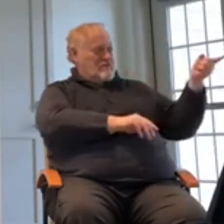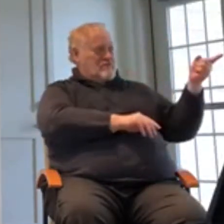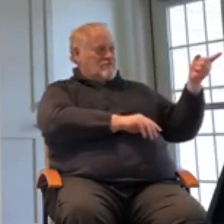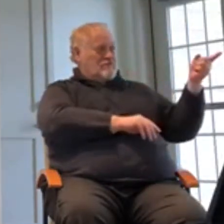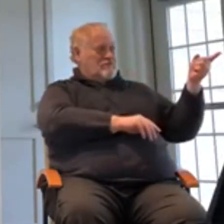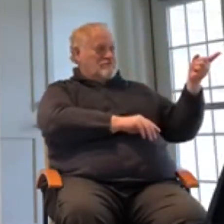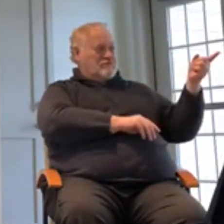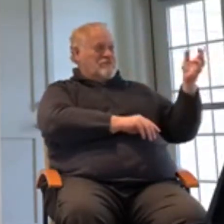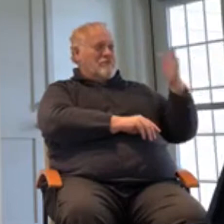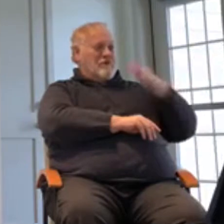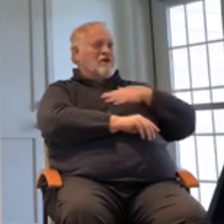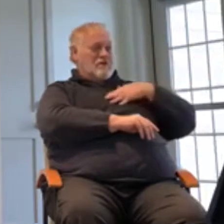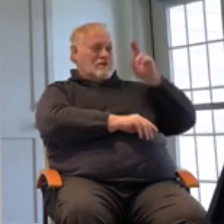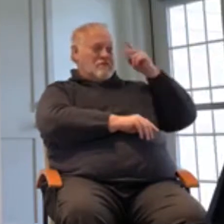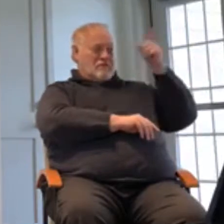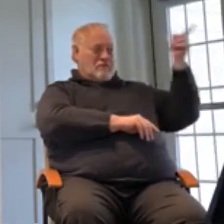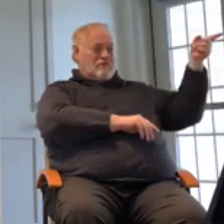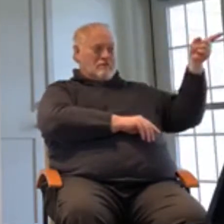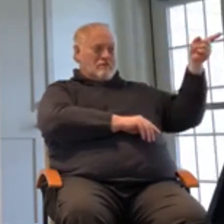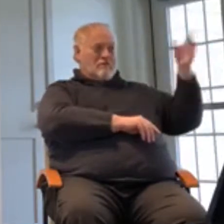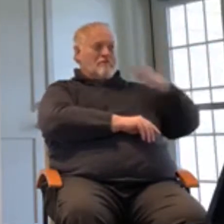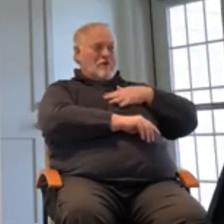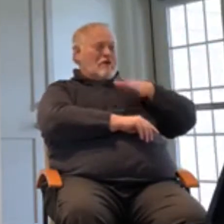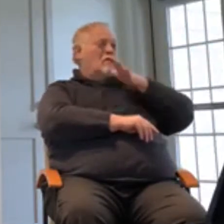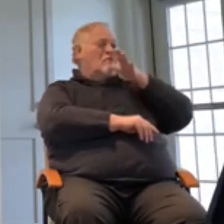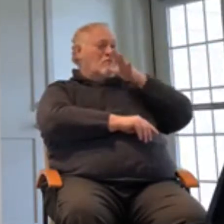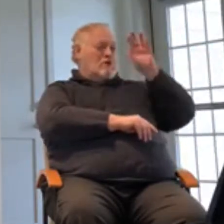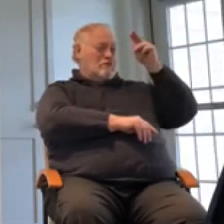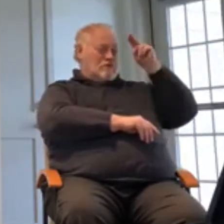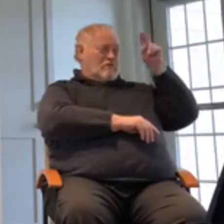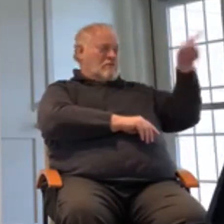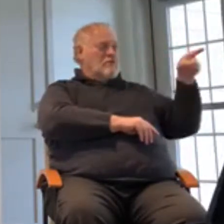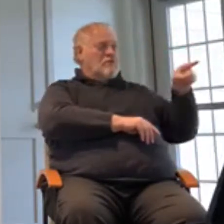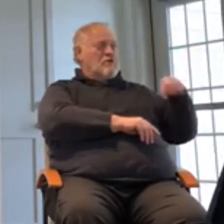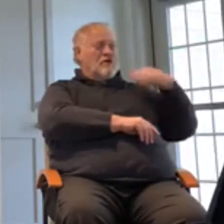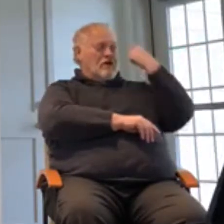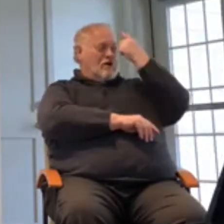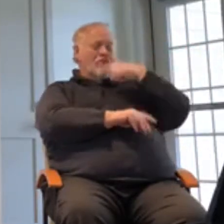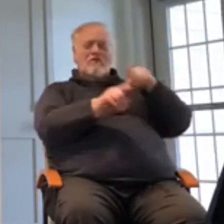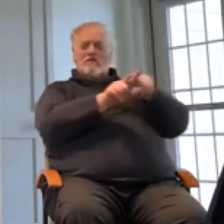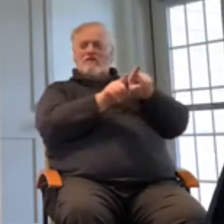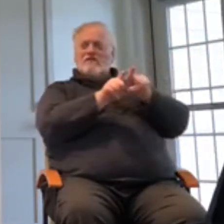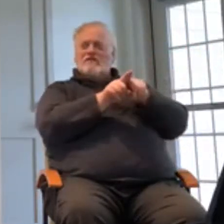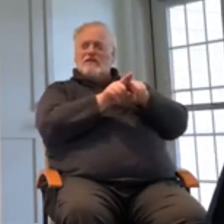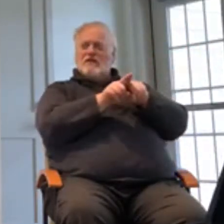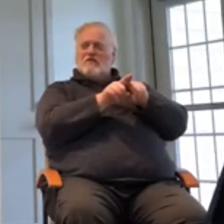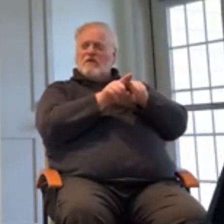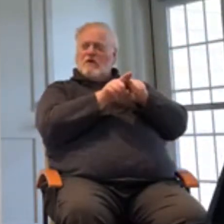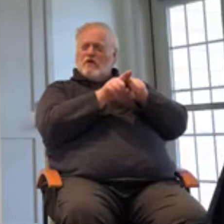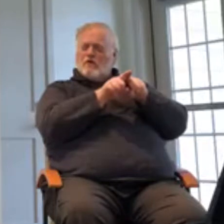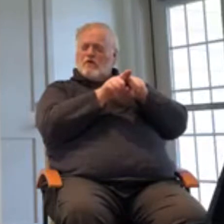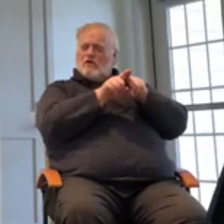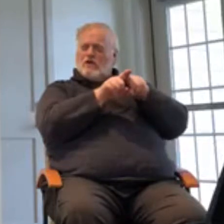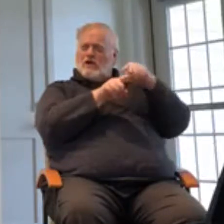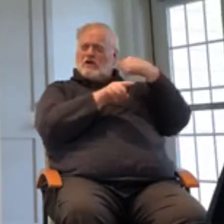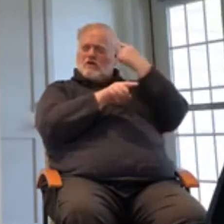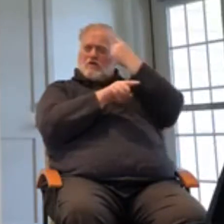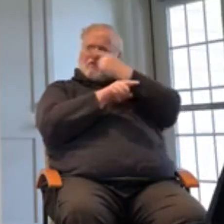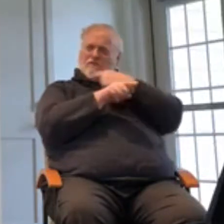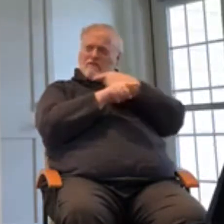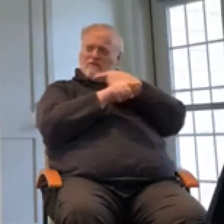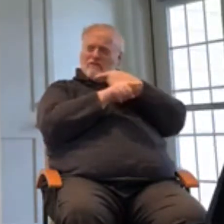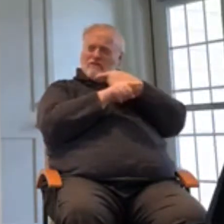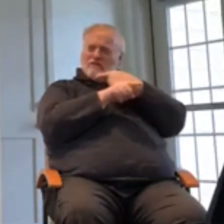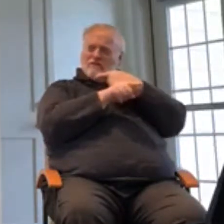my mom's Uncle Akey, I call him Uncle Akey too. He looked like Captain Caveman. Just a real skinny guy, probably about 80